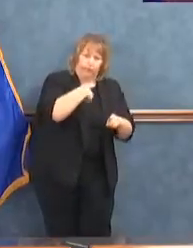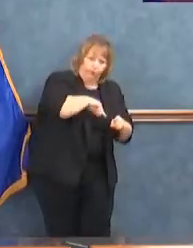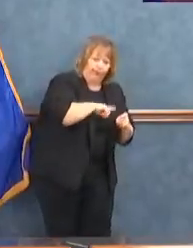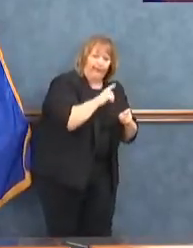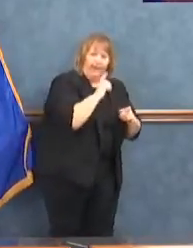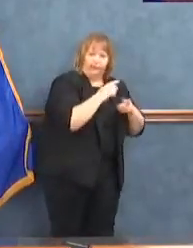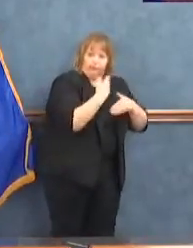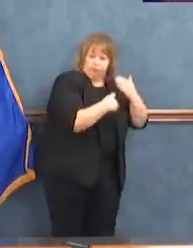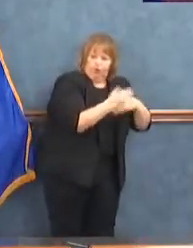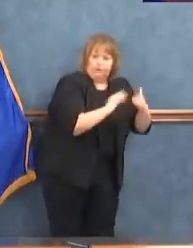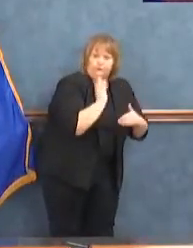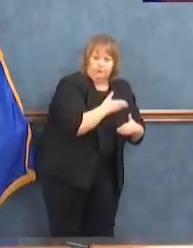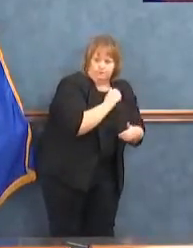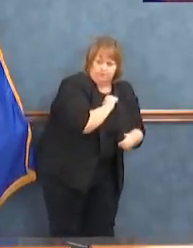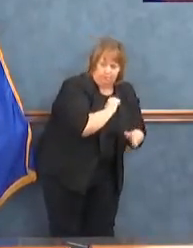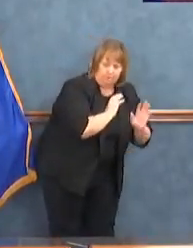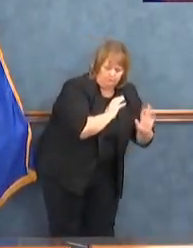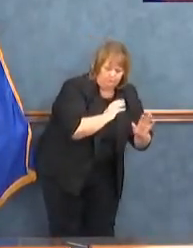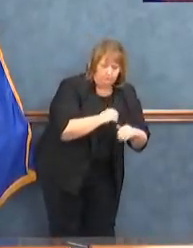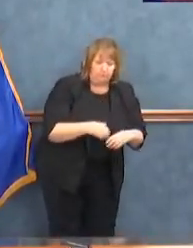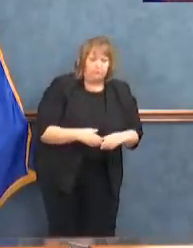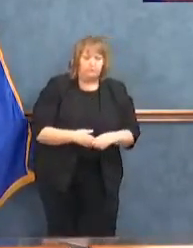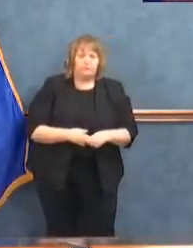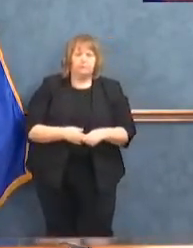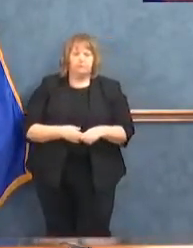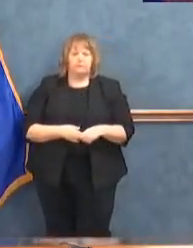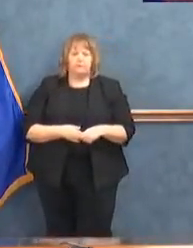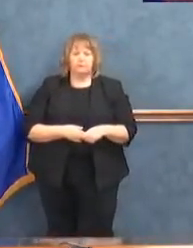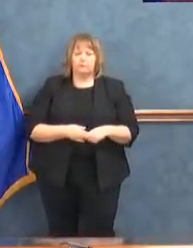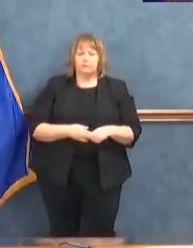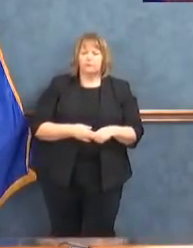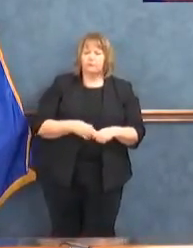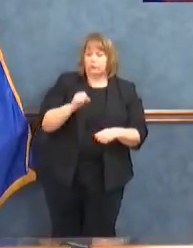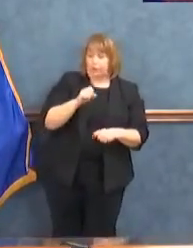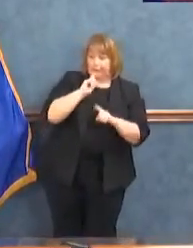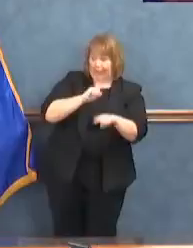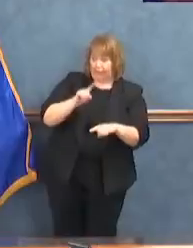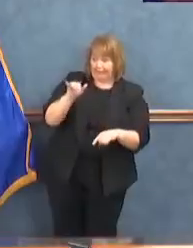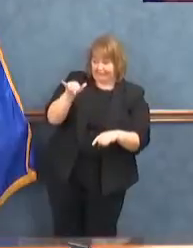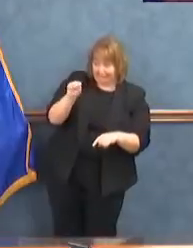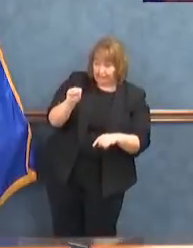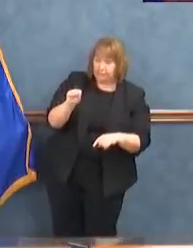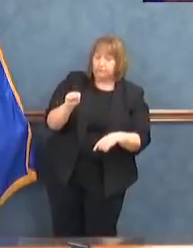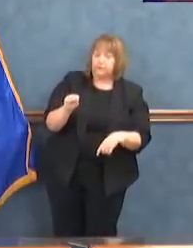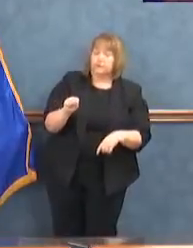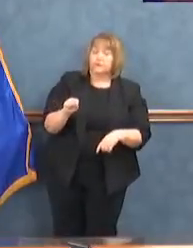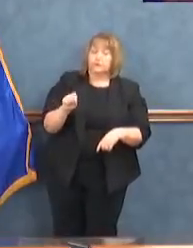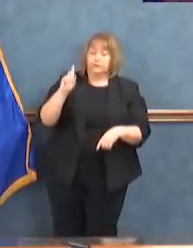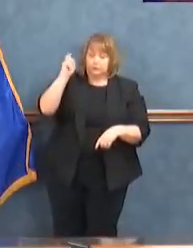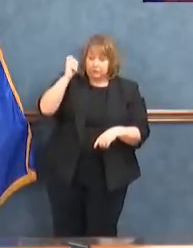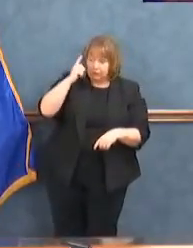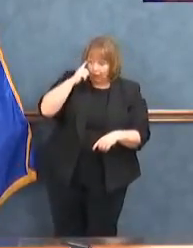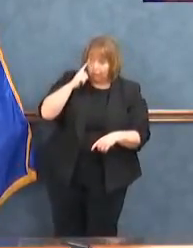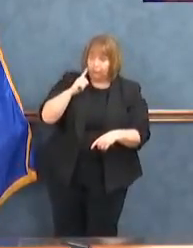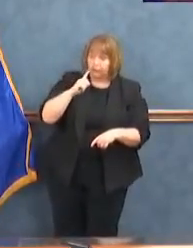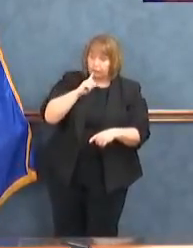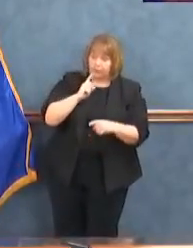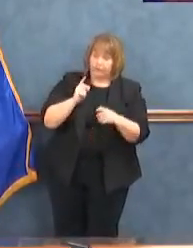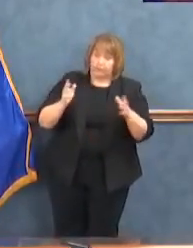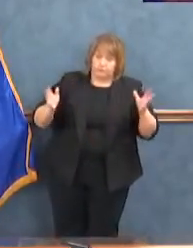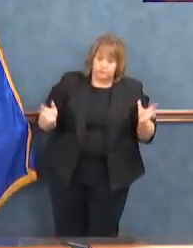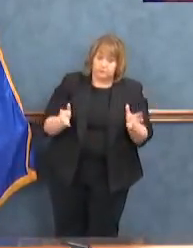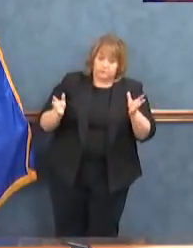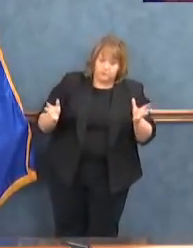that the governor has made testing a foundation, a cornerstone of